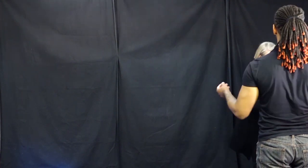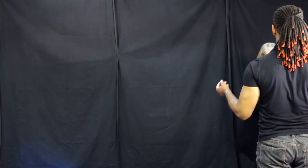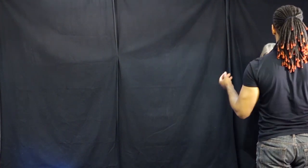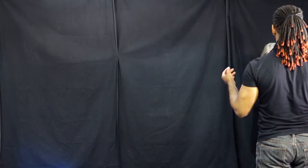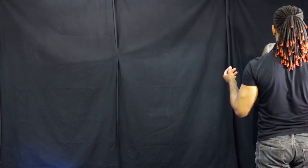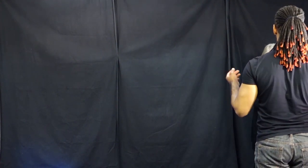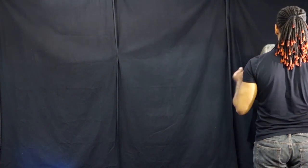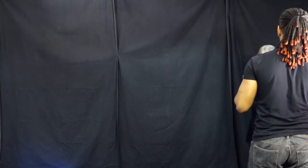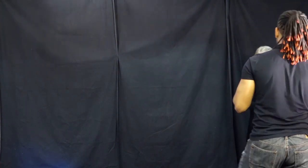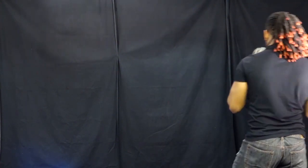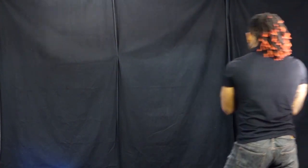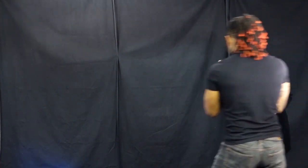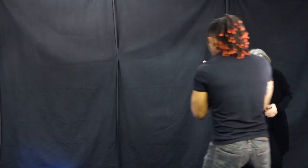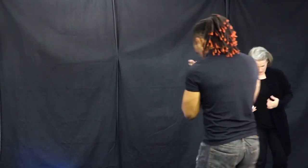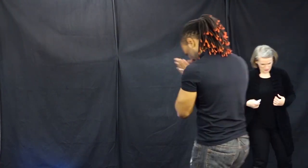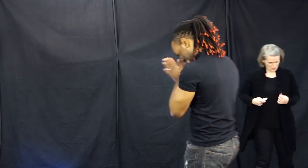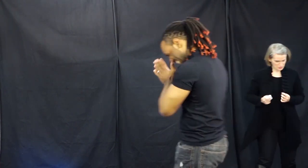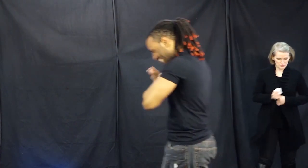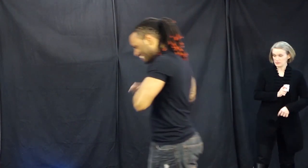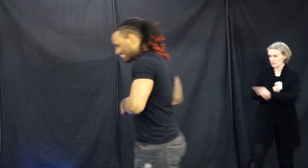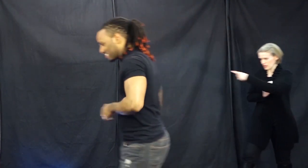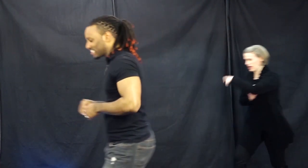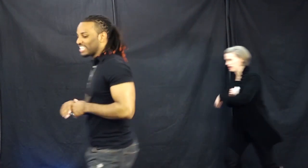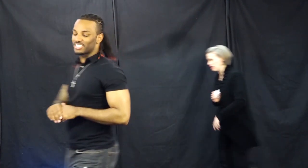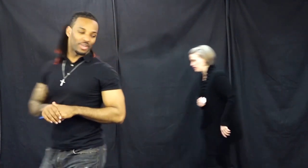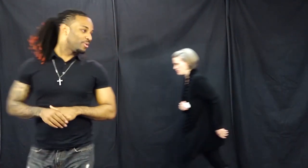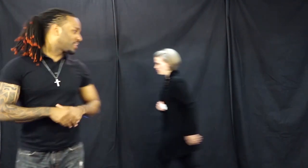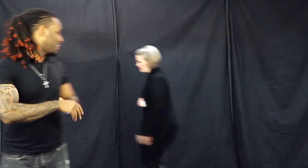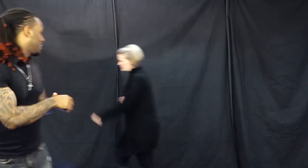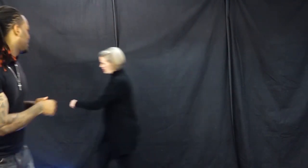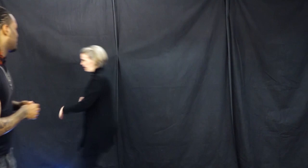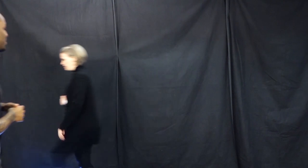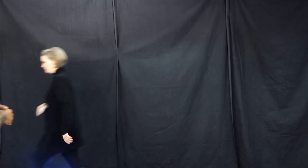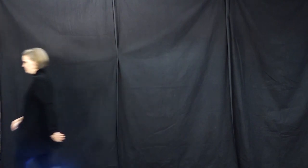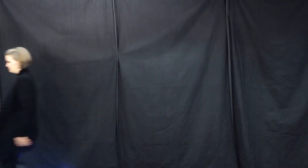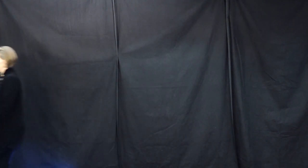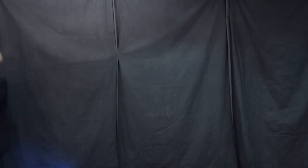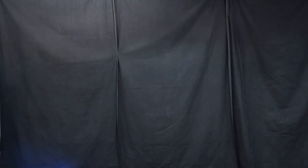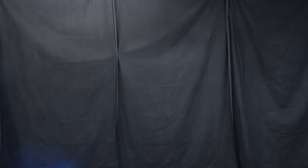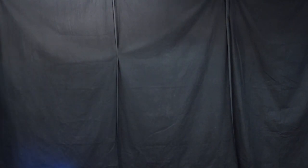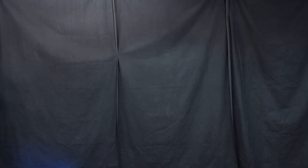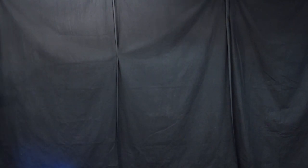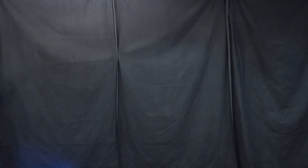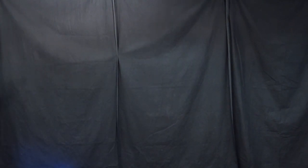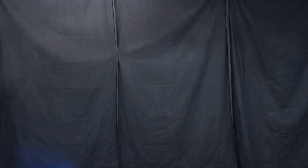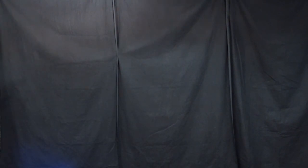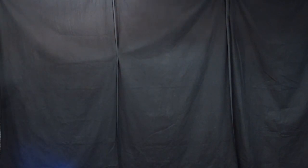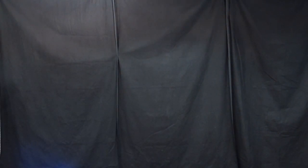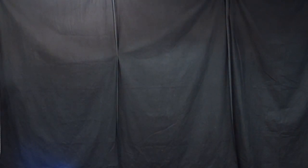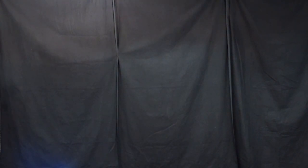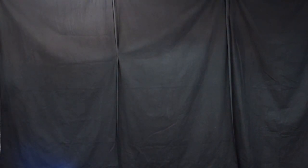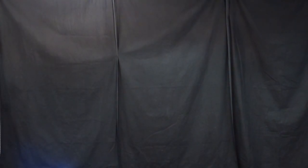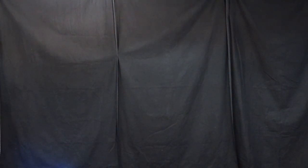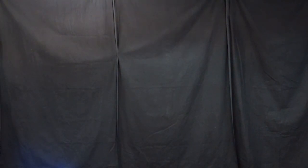is I do need it. No, just, yeah. Yeah, just hold it. Yeah. Actually, make it come out, like, not folded up, but like, you know, like,